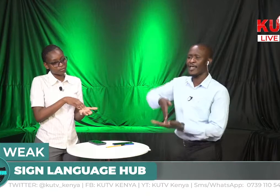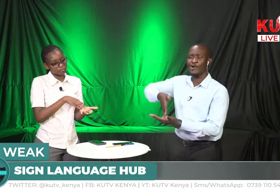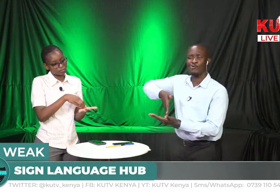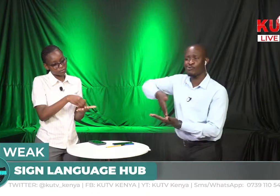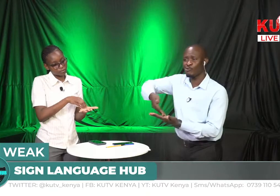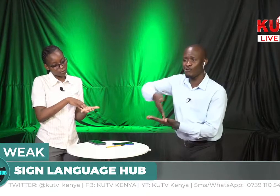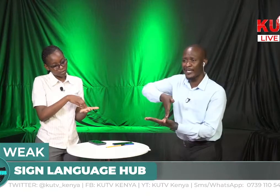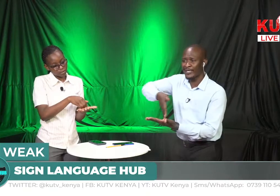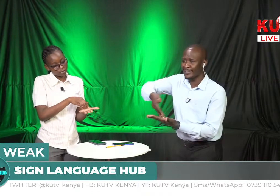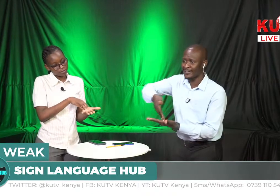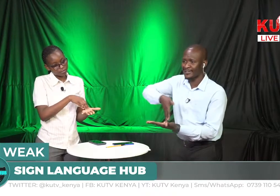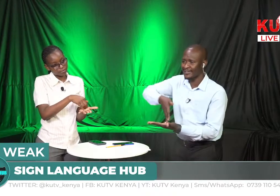Weak.